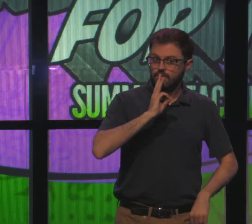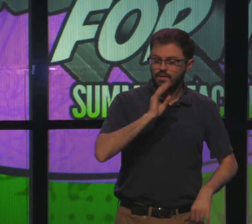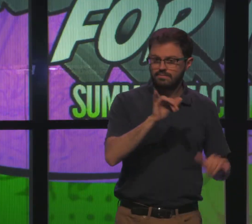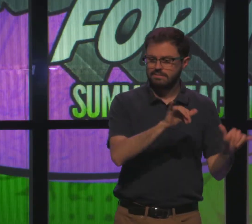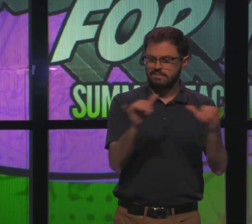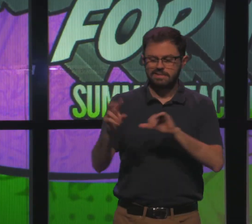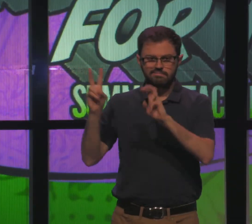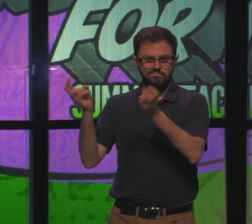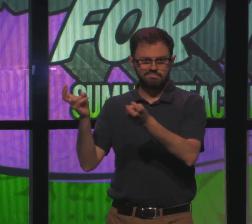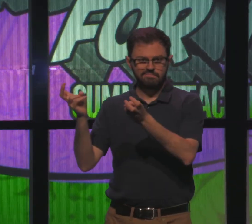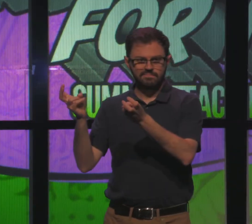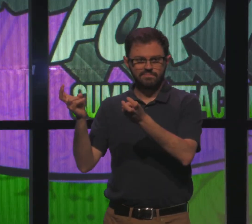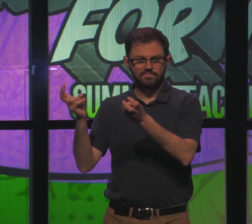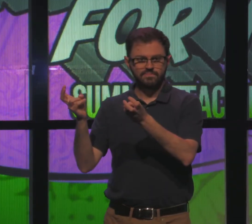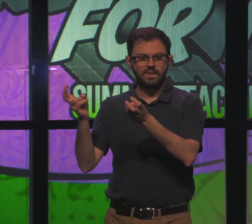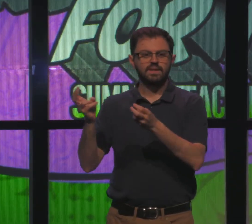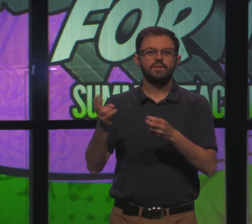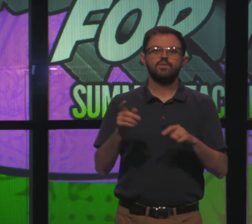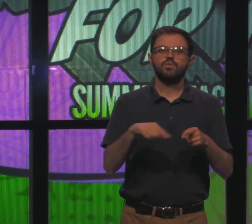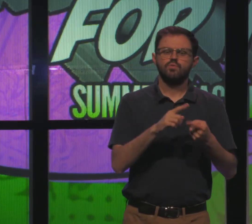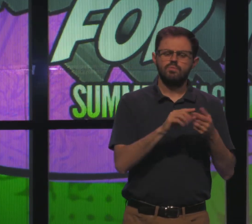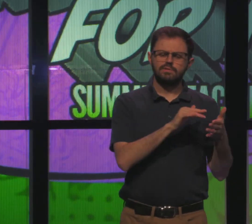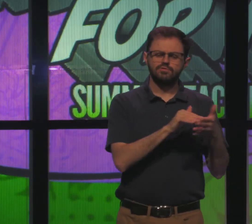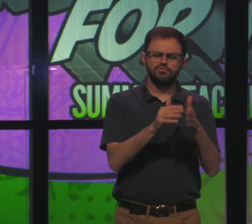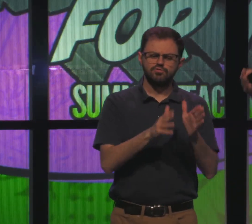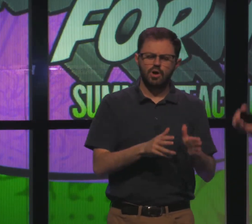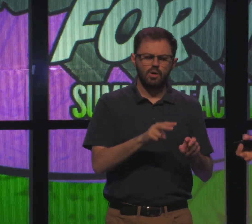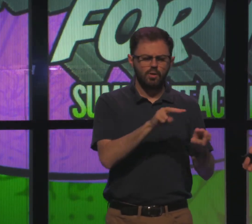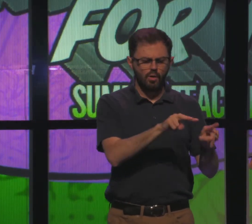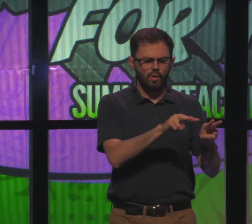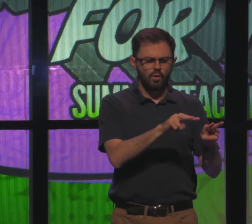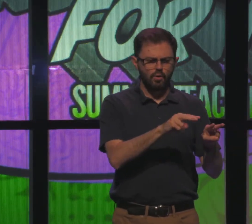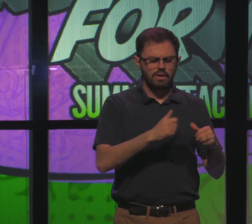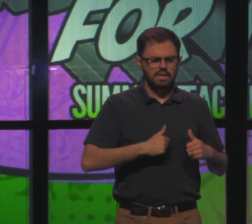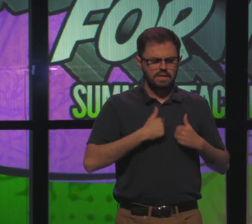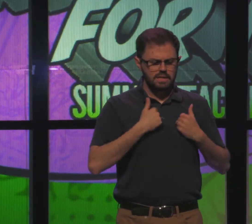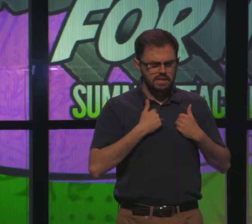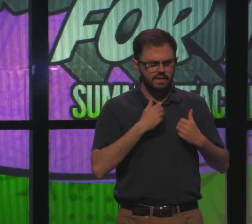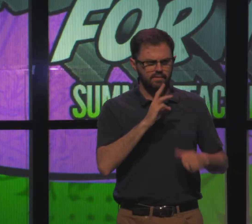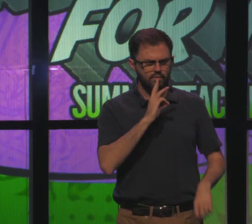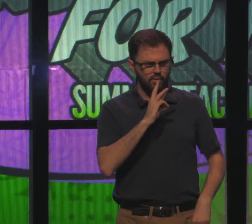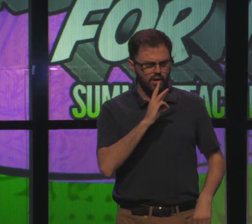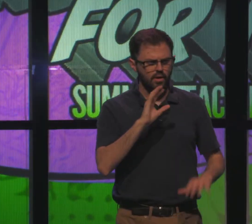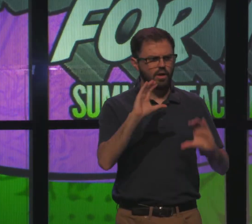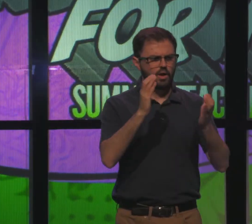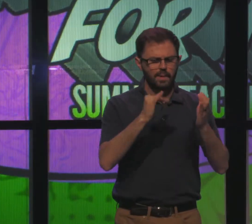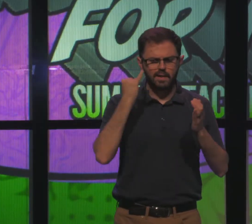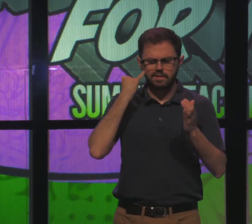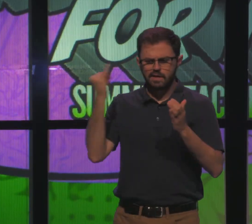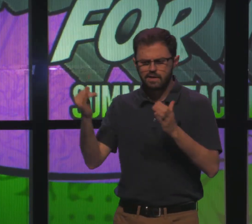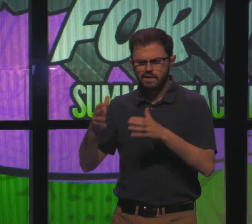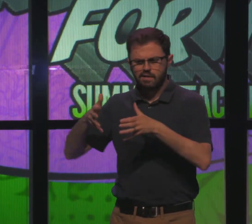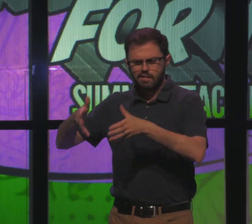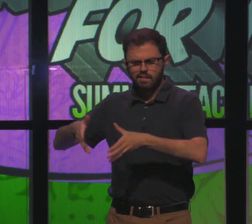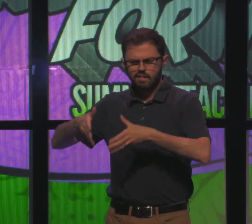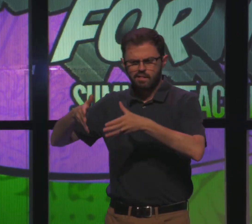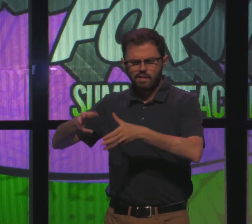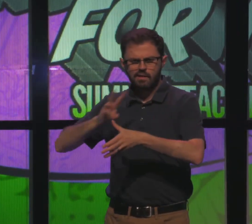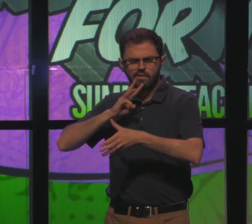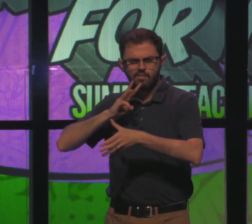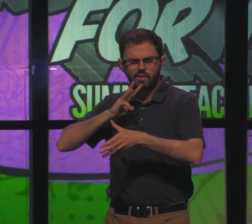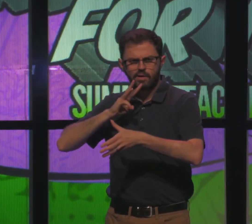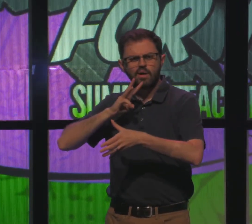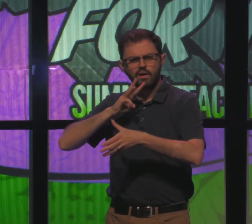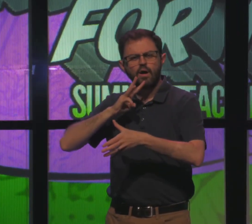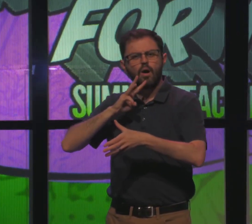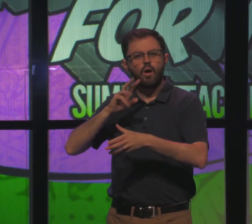living water in that context, contrasting it with the idea of stagnant water, and they say this is about empty rituals and